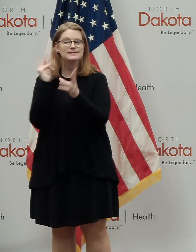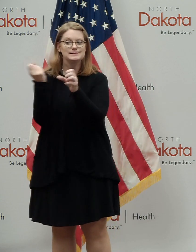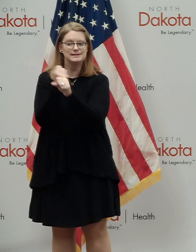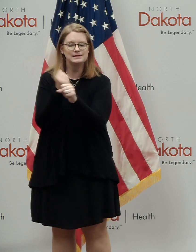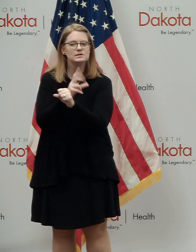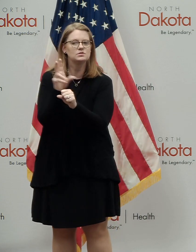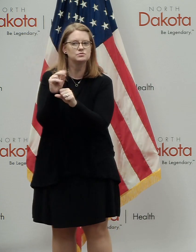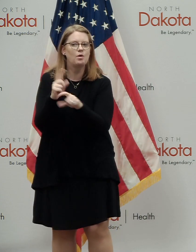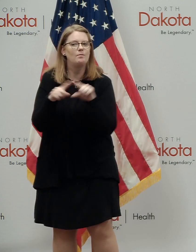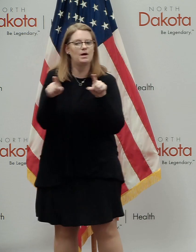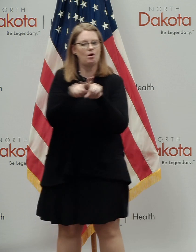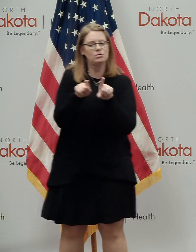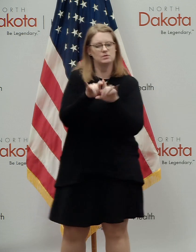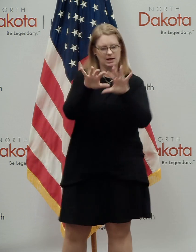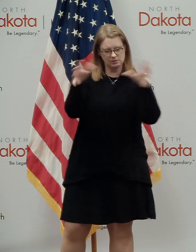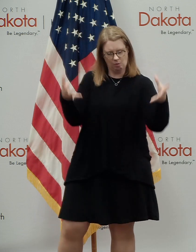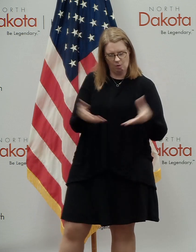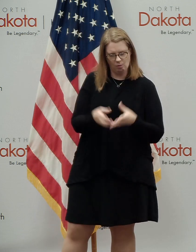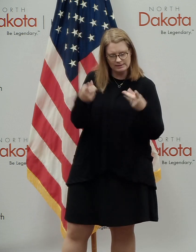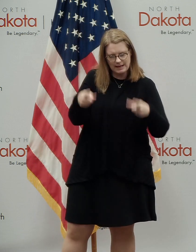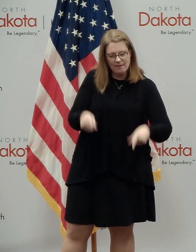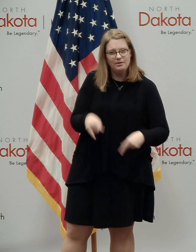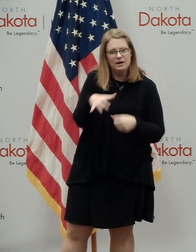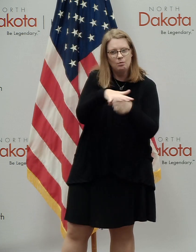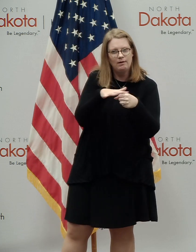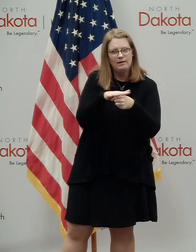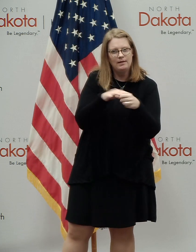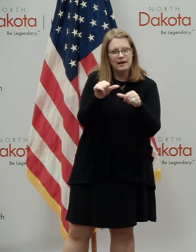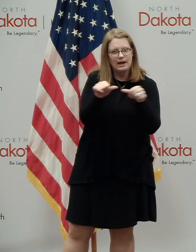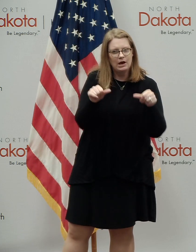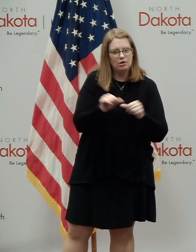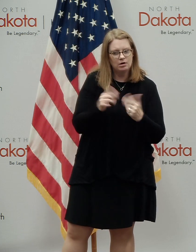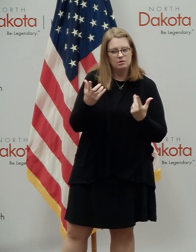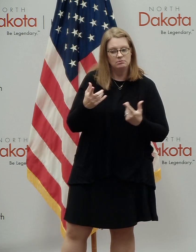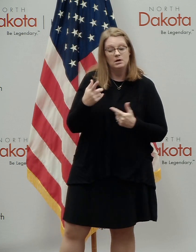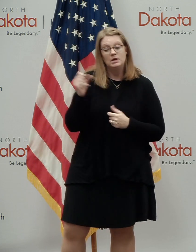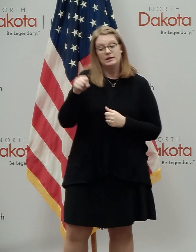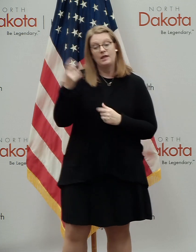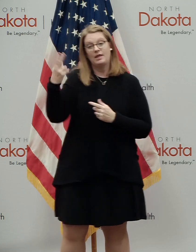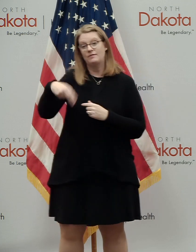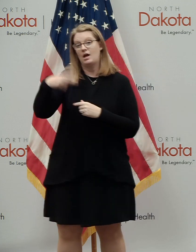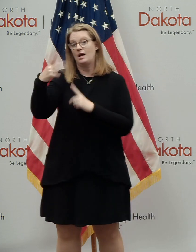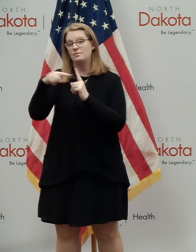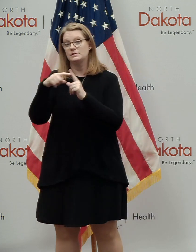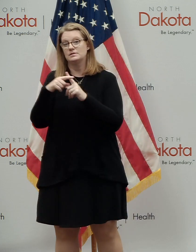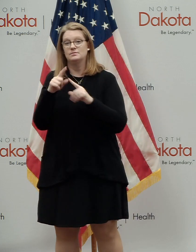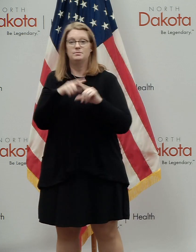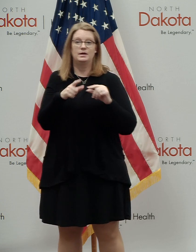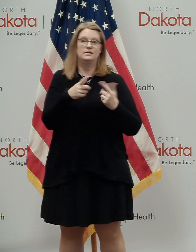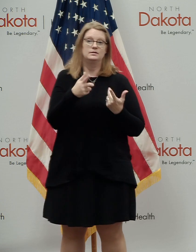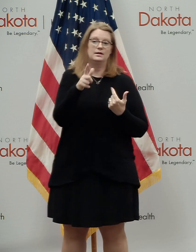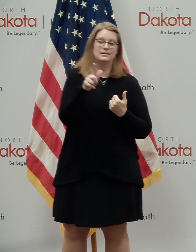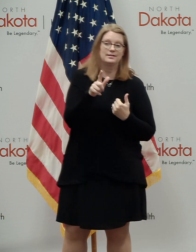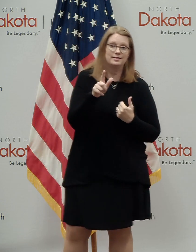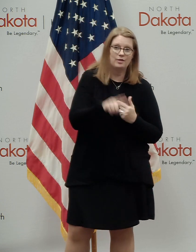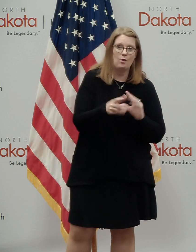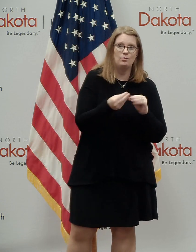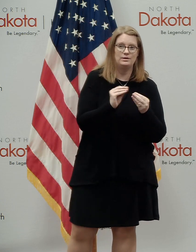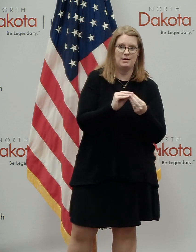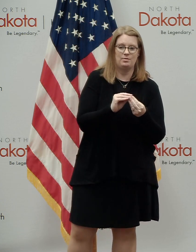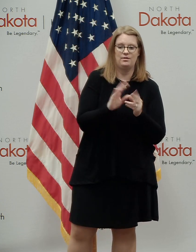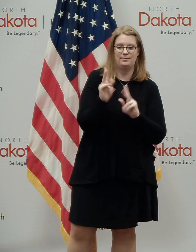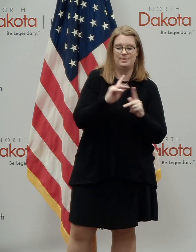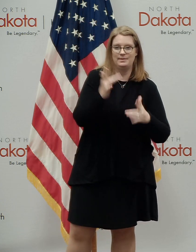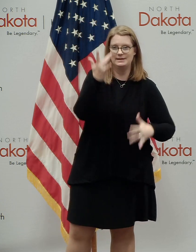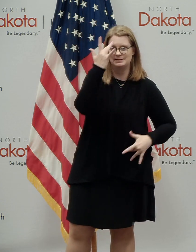the ones that you mentioned have got high positivity, but they've got a low number of cases, and we know that